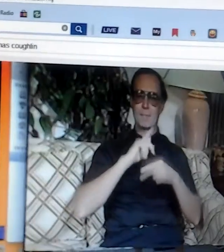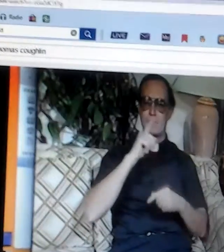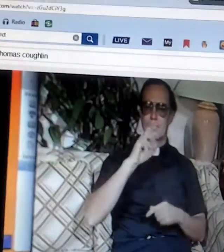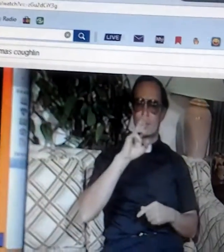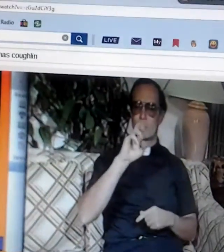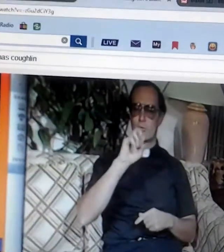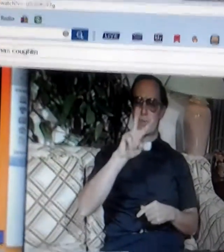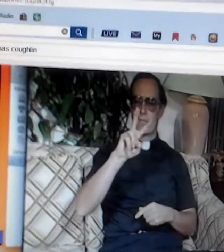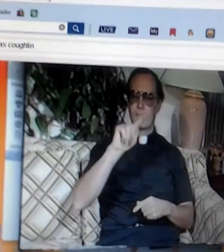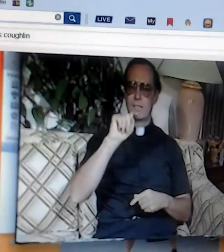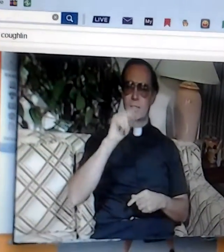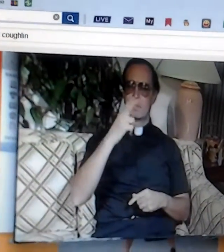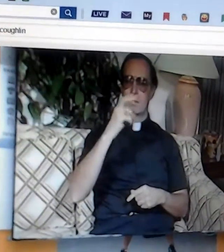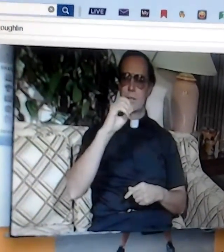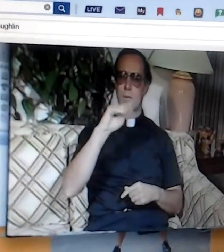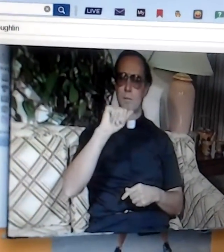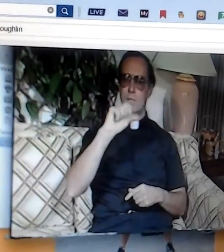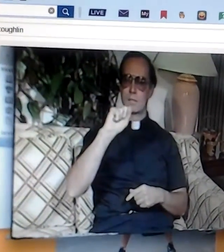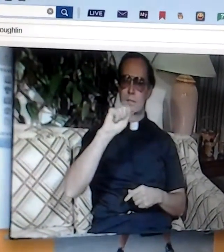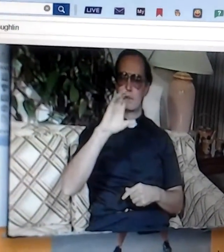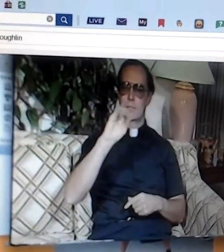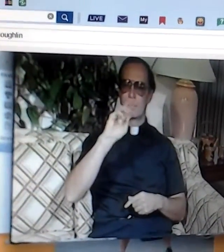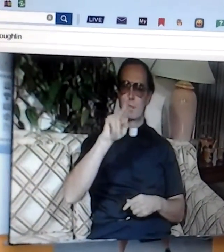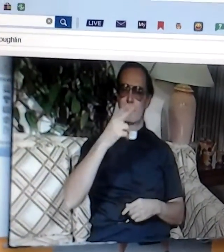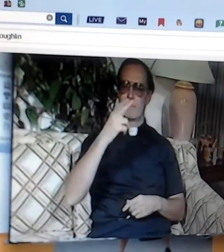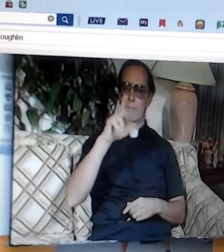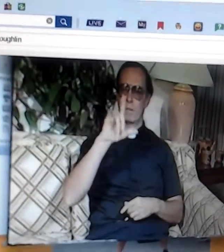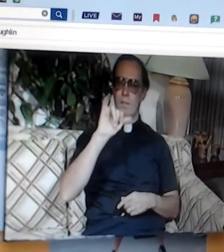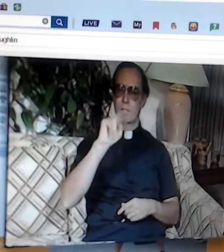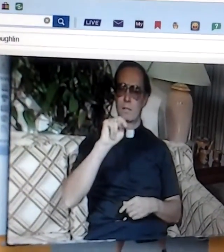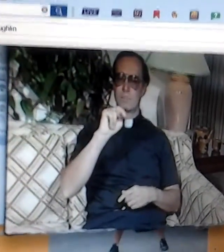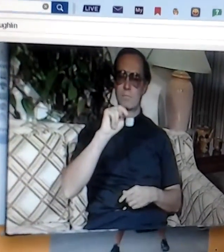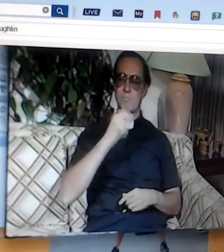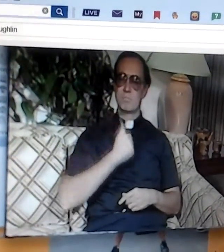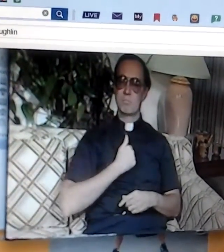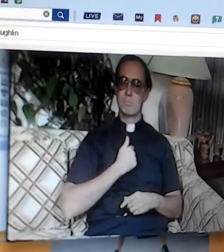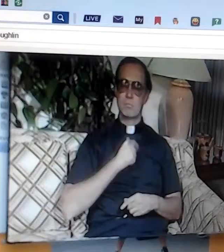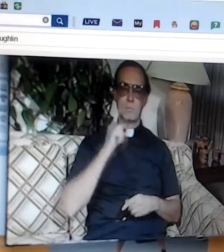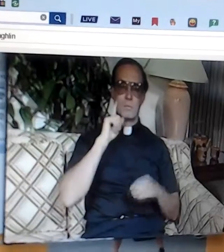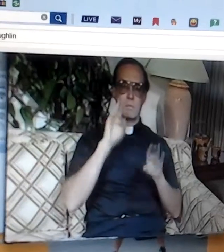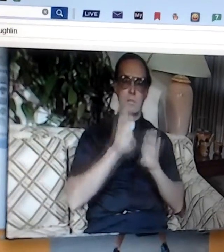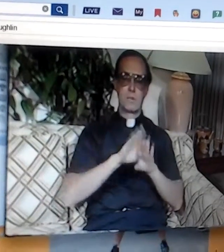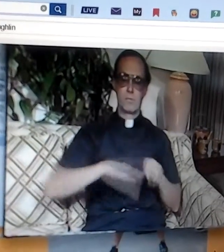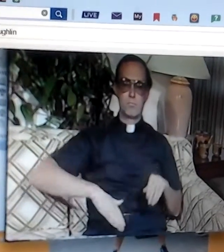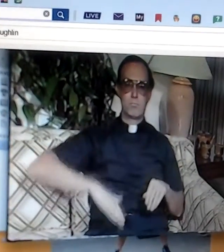Hello, my name is Reverend Thomas Coughlin.